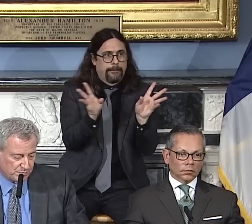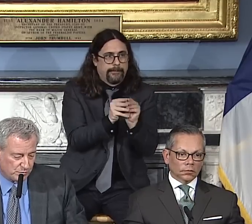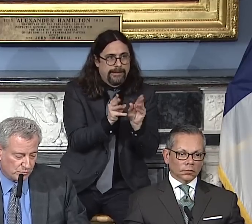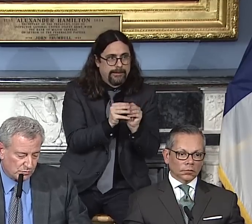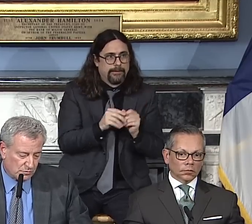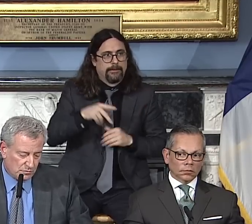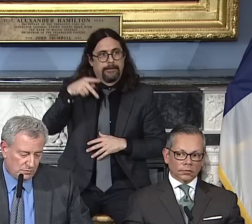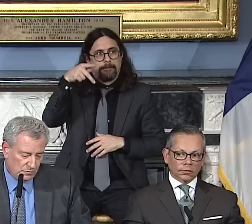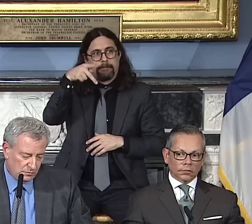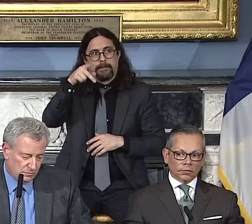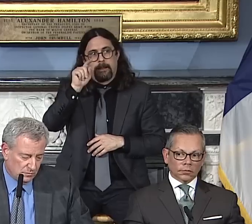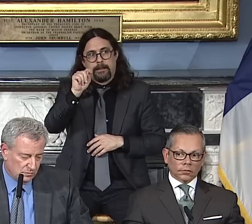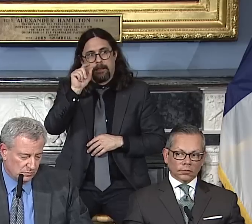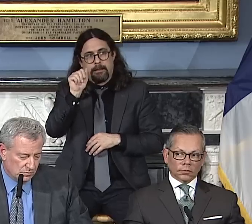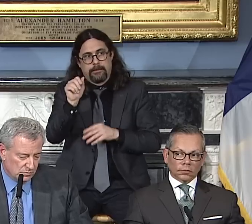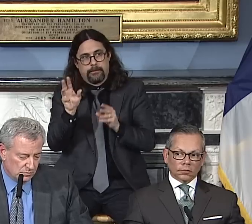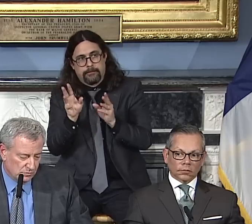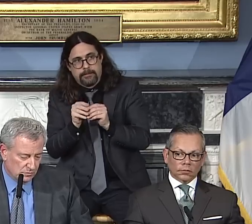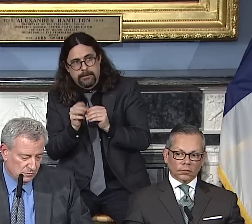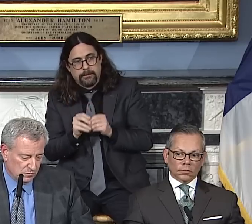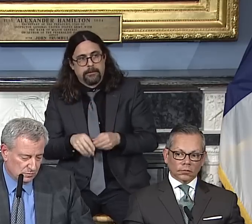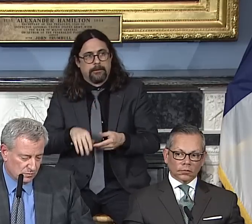recitals.